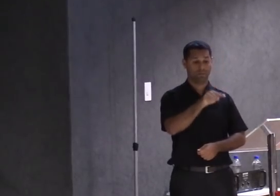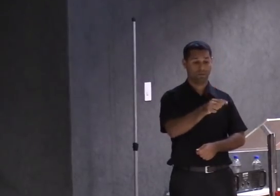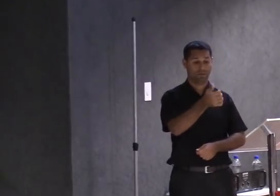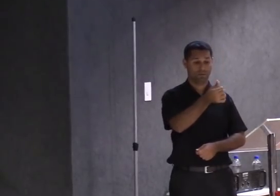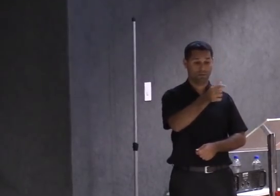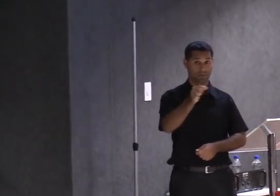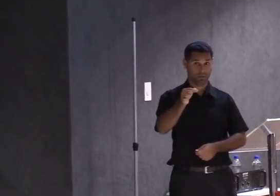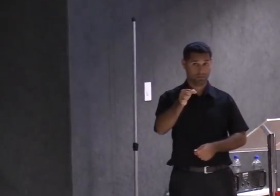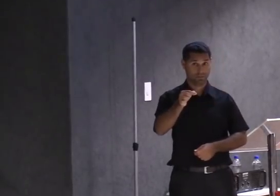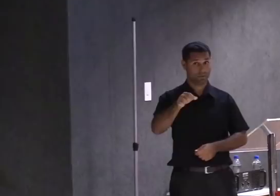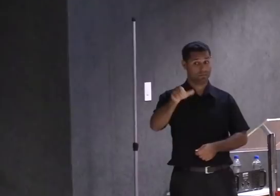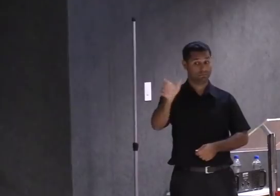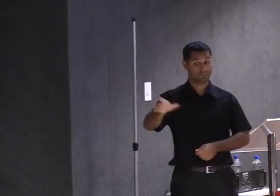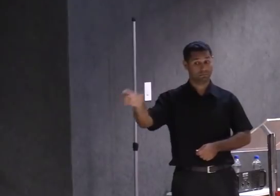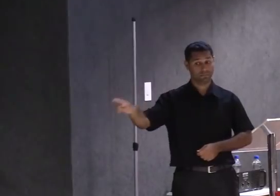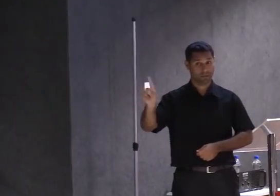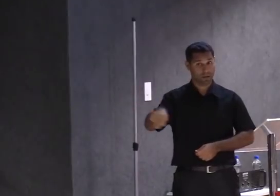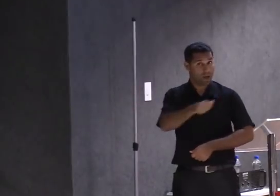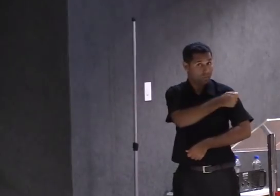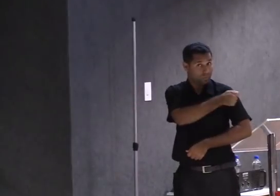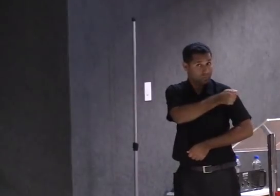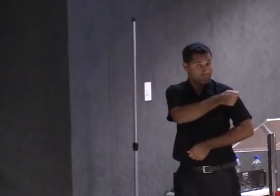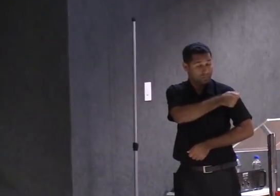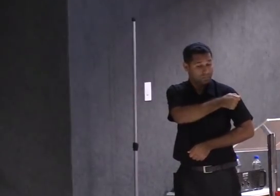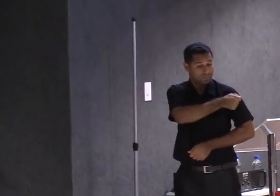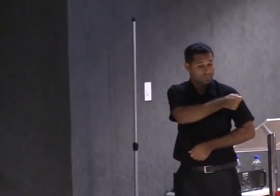7,600 alunos,